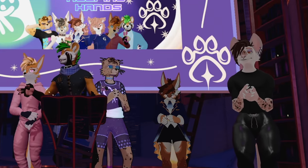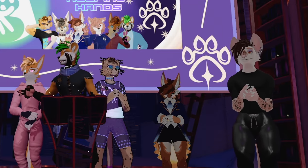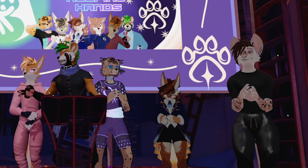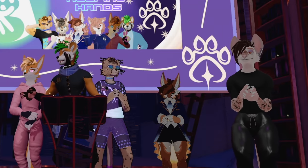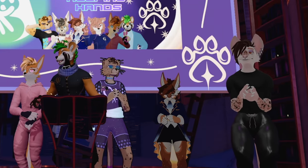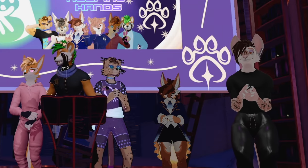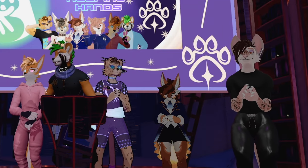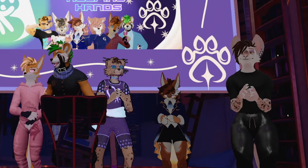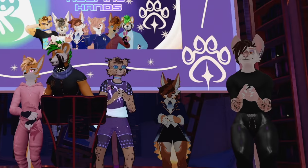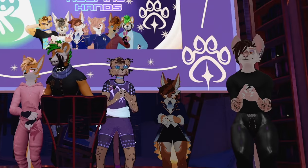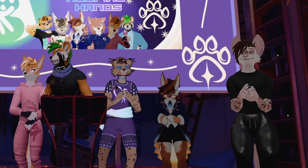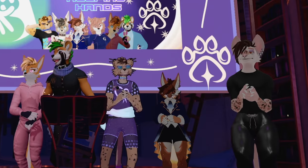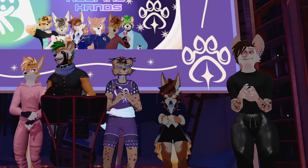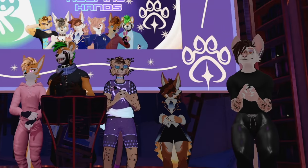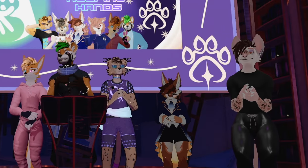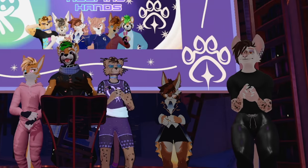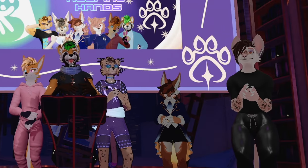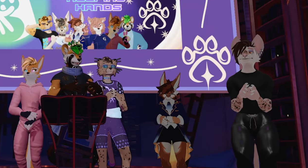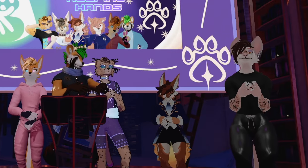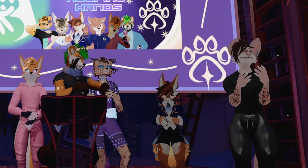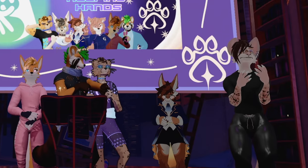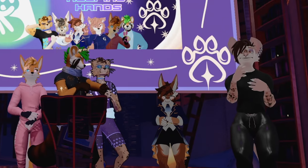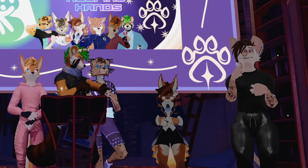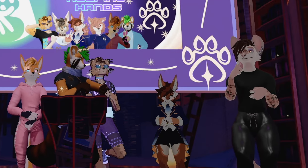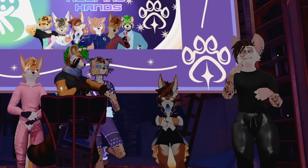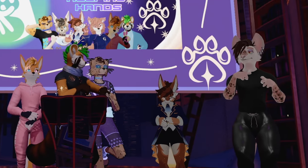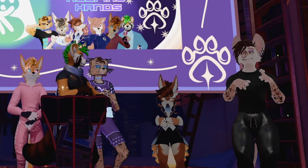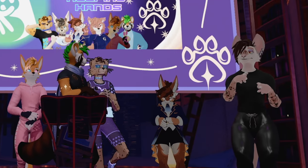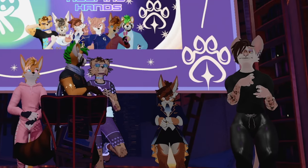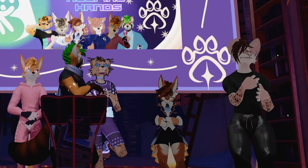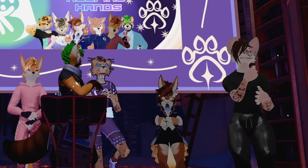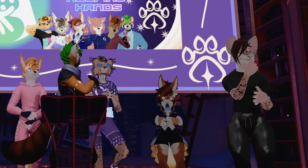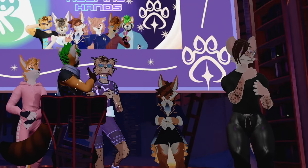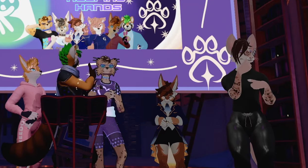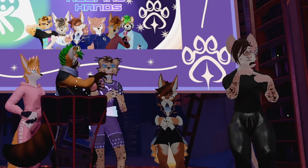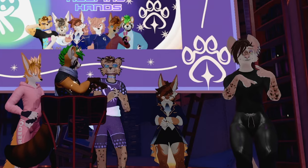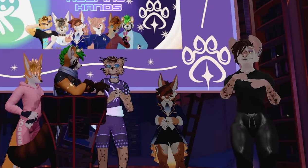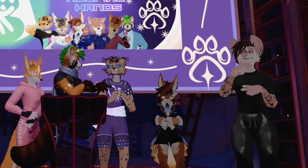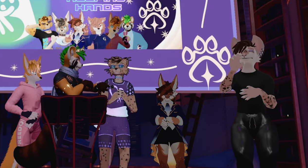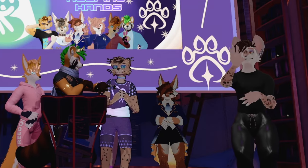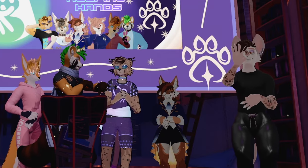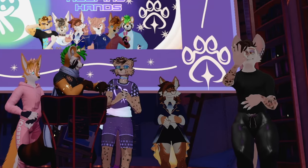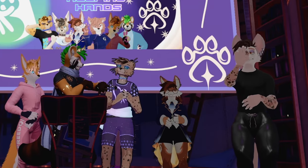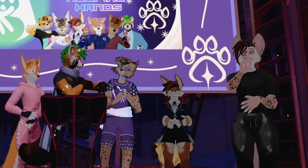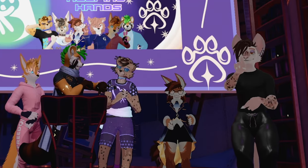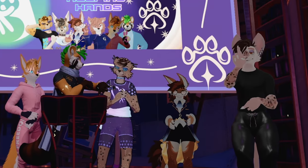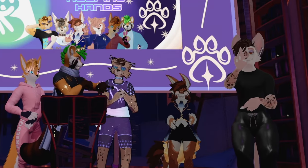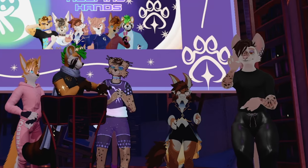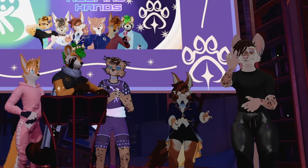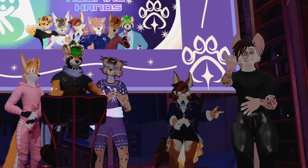Multiple people have asked, how do you sign furry? So I'll let our teacher show that real quick.